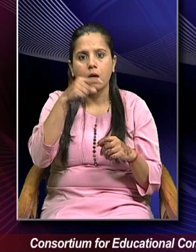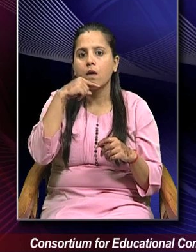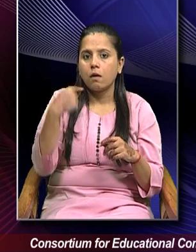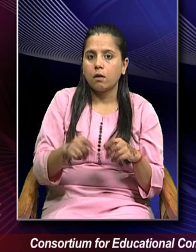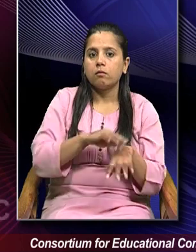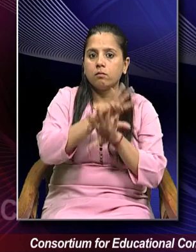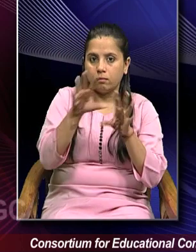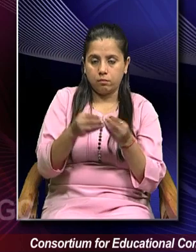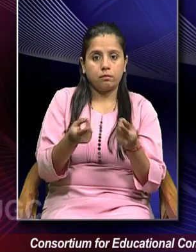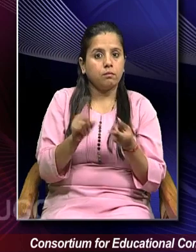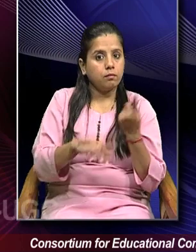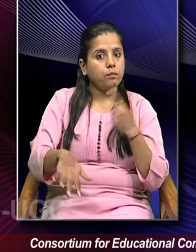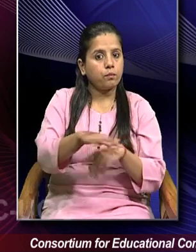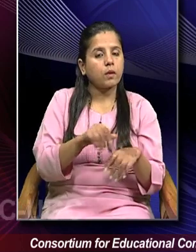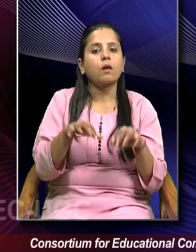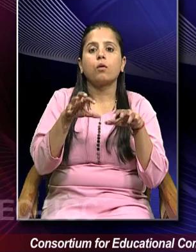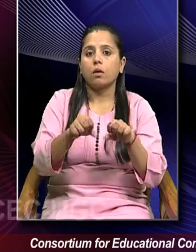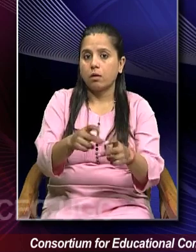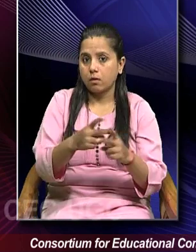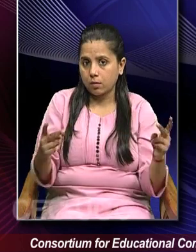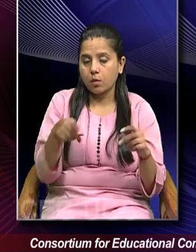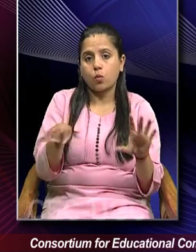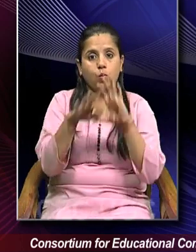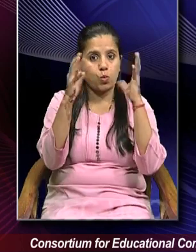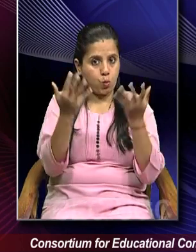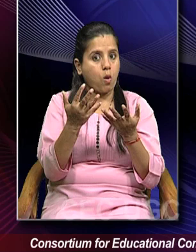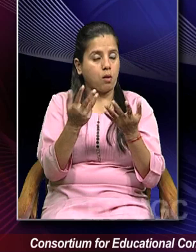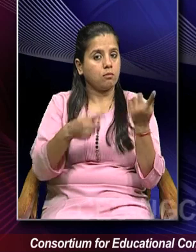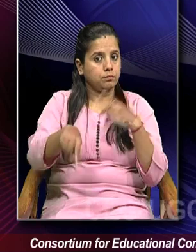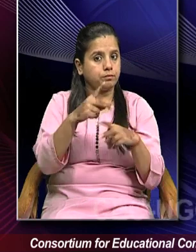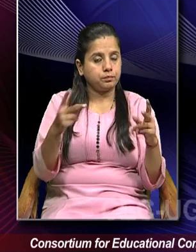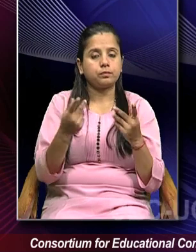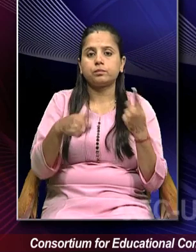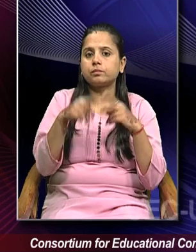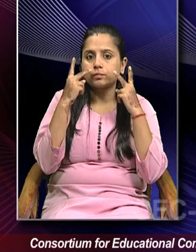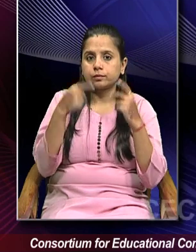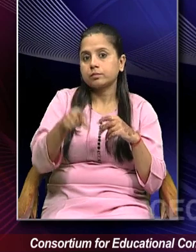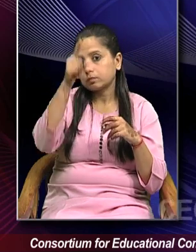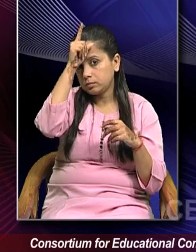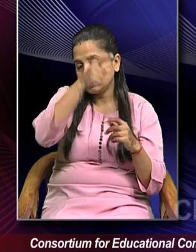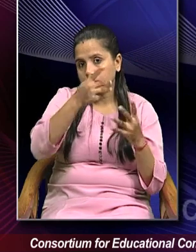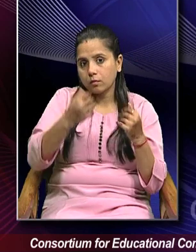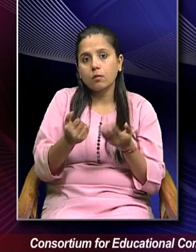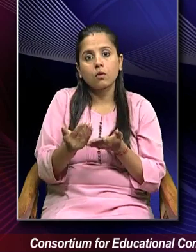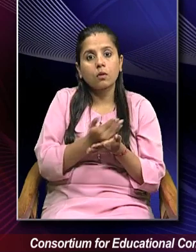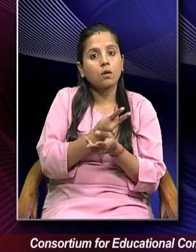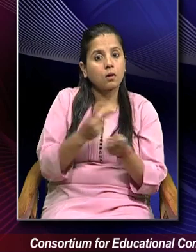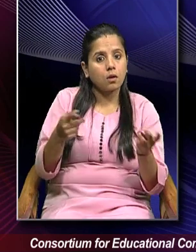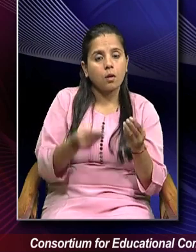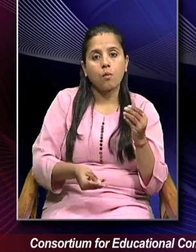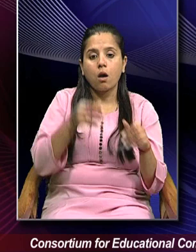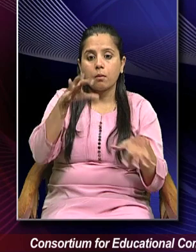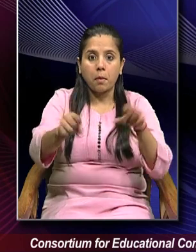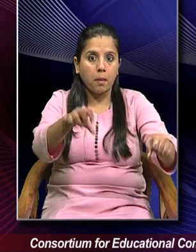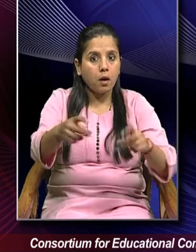acquired large colonial possessions in different parts of the world. And we see that Germany wanted to secure more and more colonies